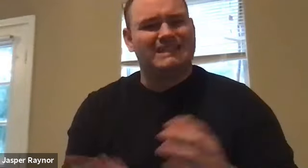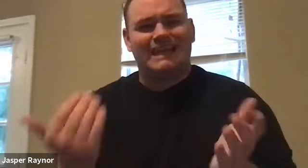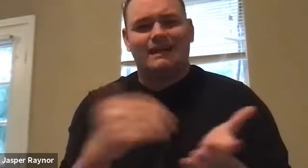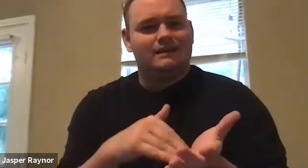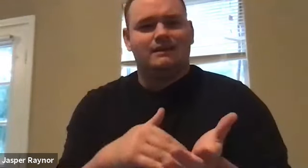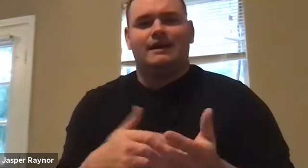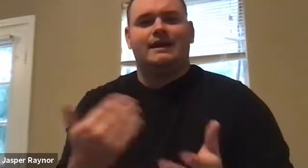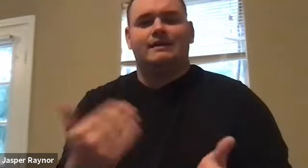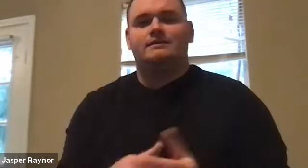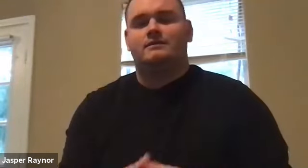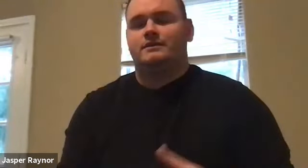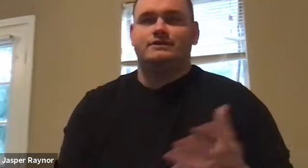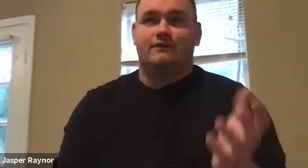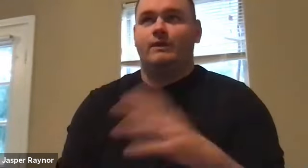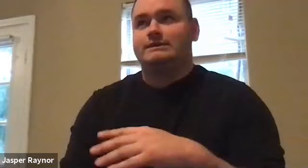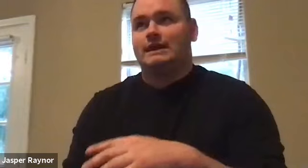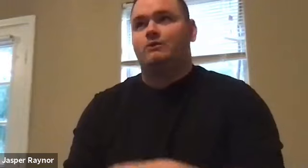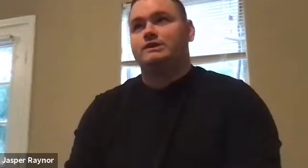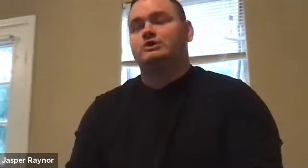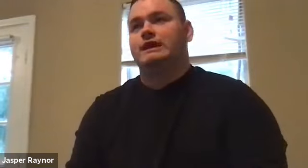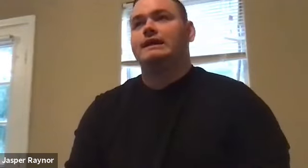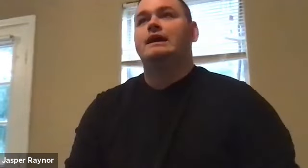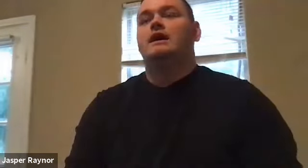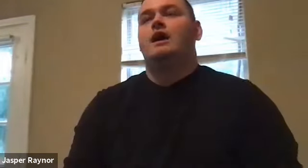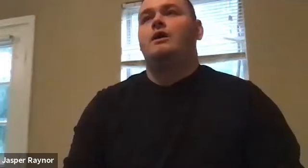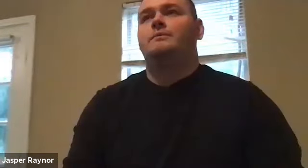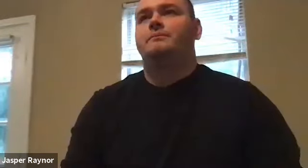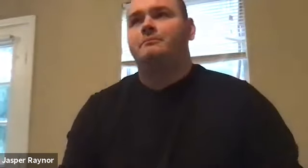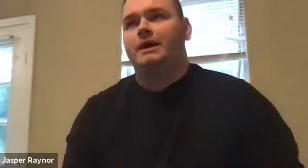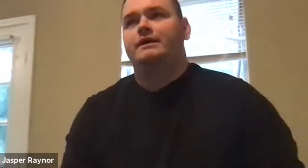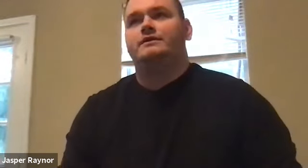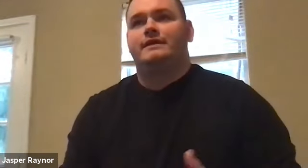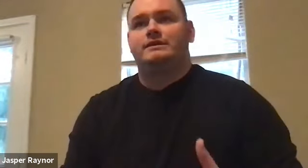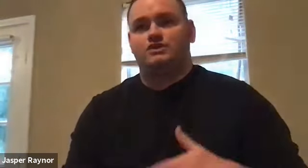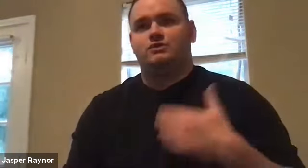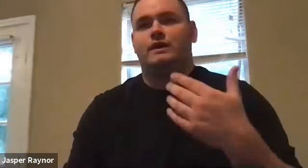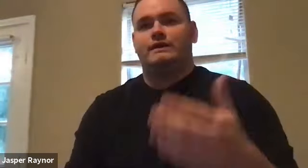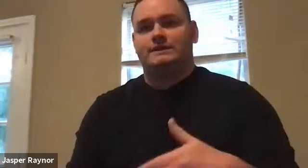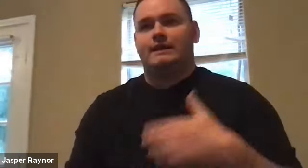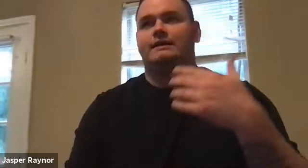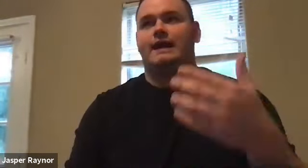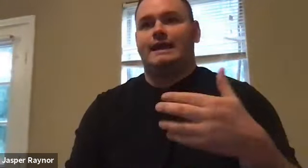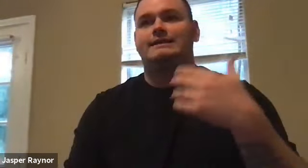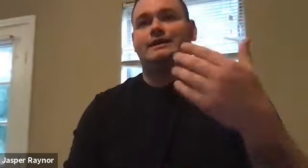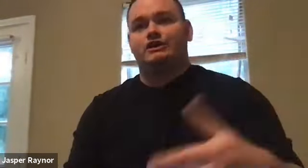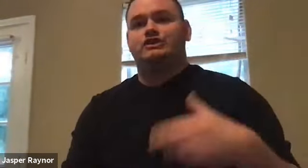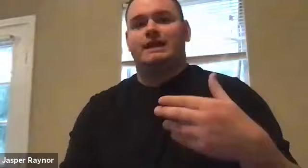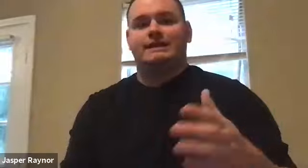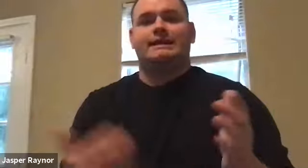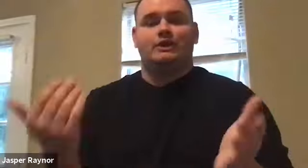say? Again, those different ways to sign. What did you say? But that's your way of saying, hey, I didn't understand. Can you